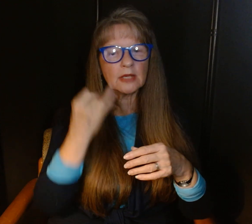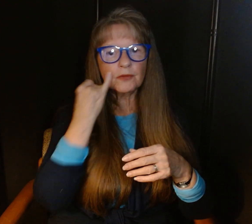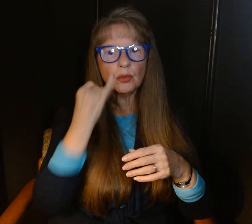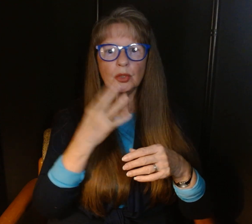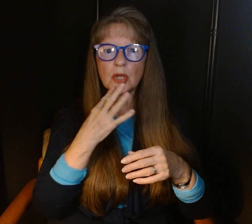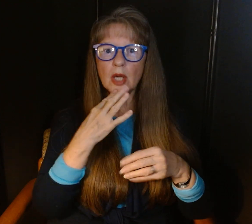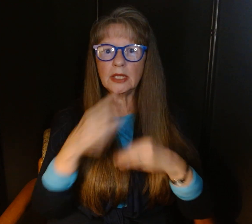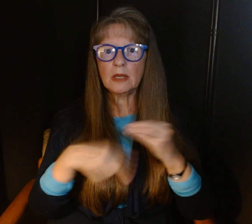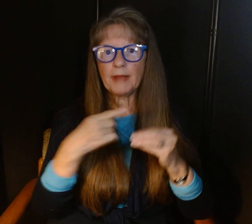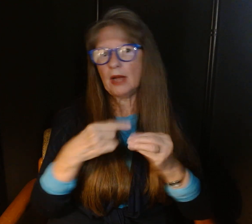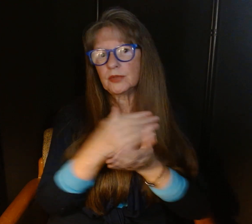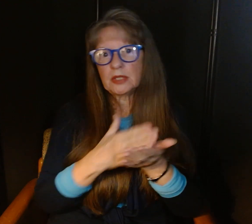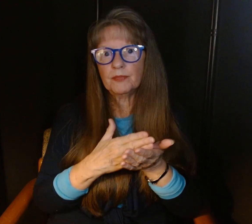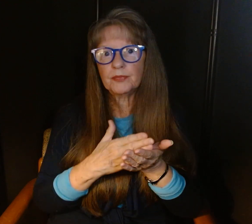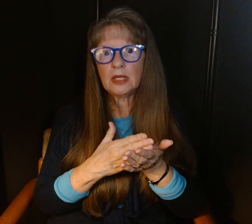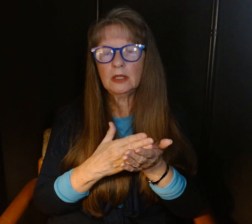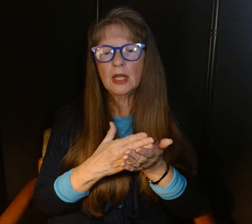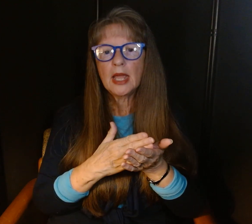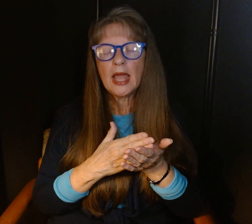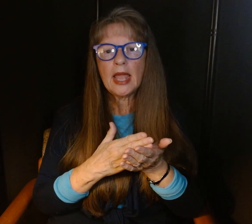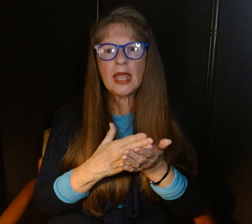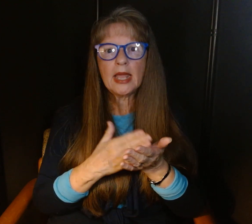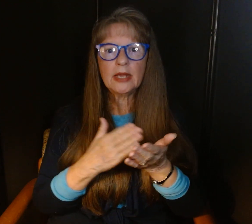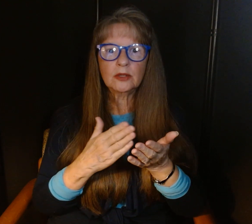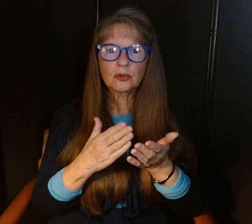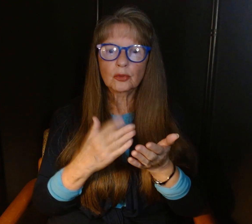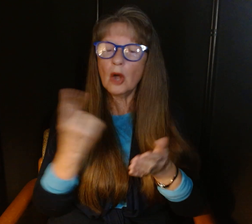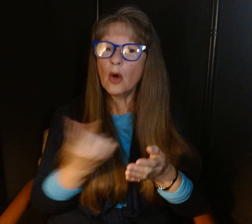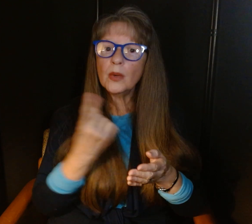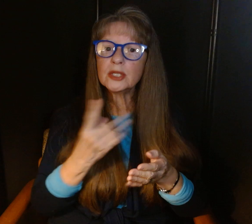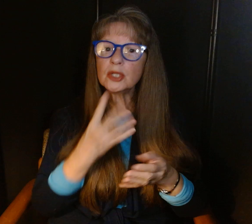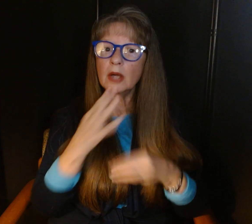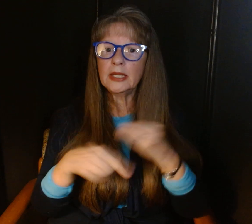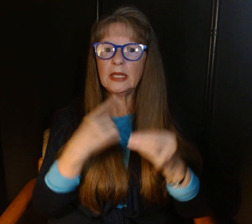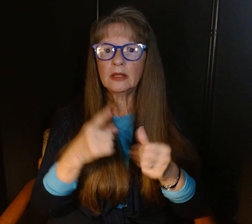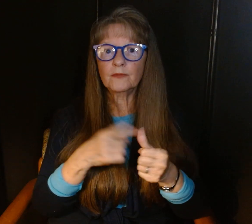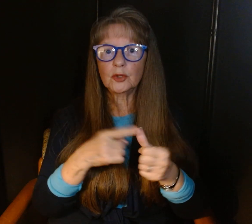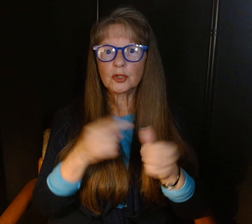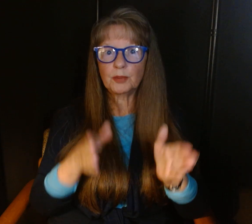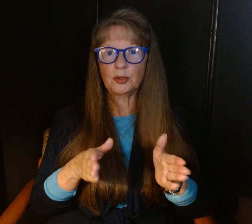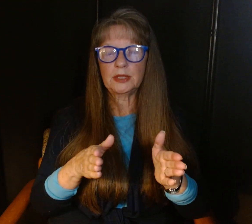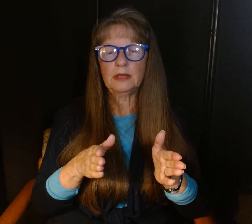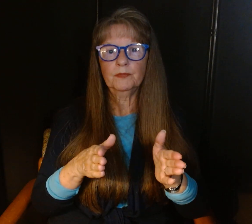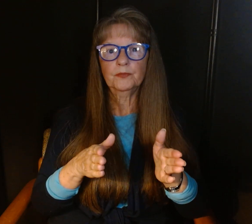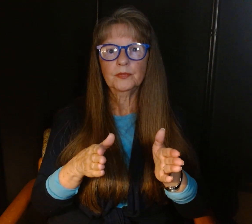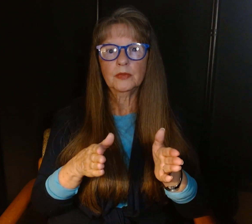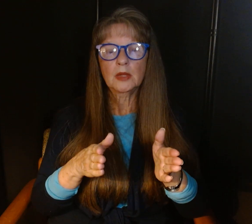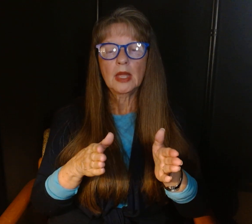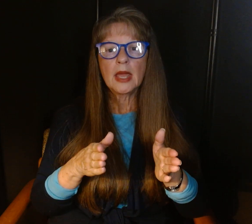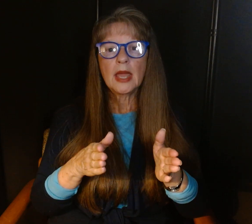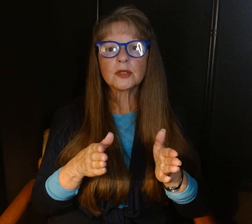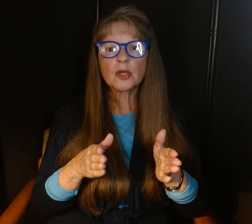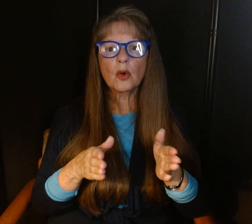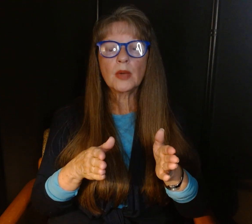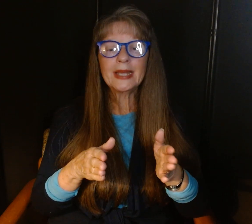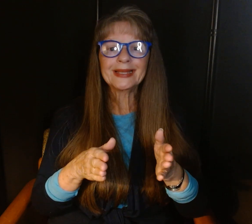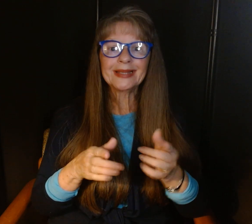you are talking about something and you're always talking in the first person, and so